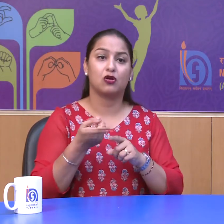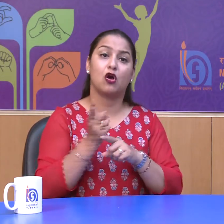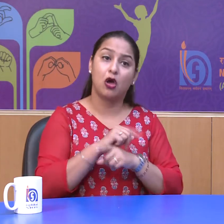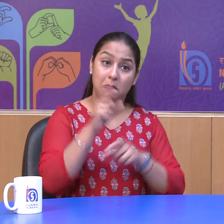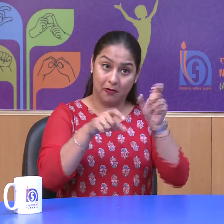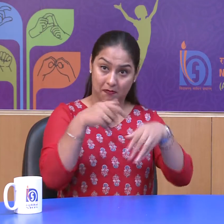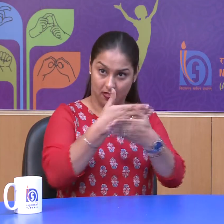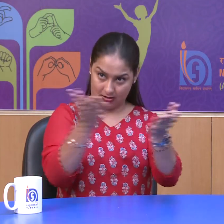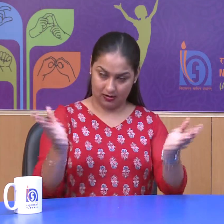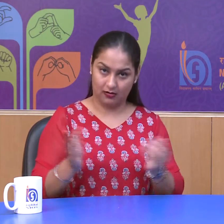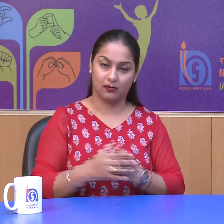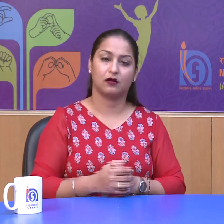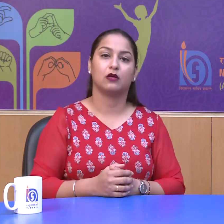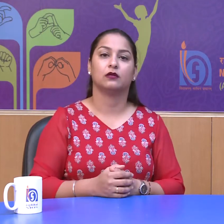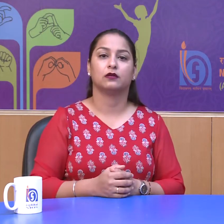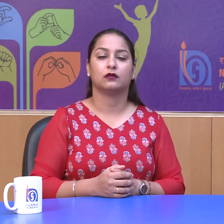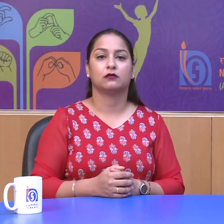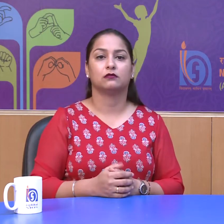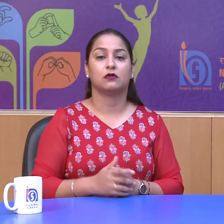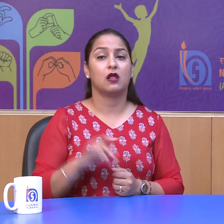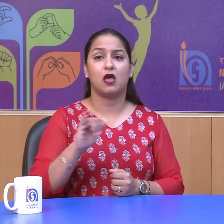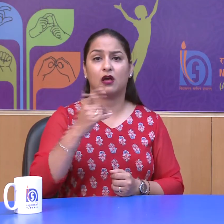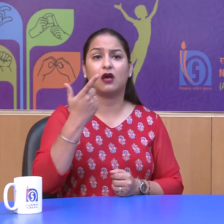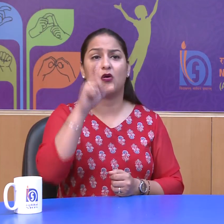opinion to all concerned citizens.